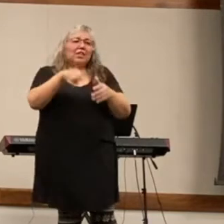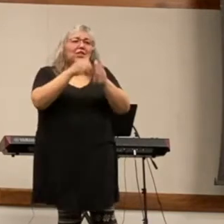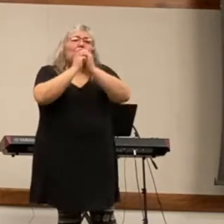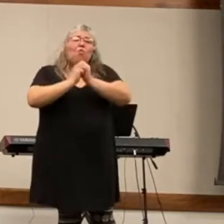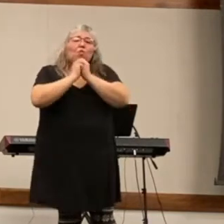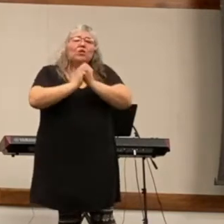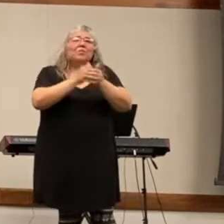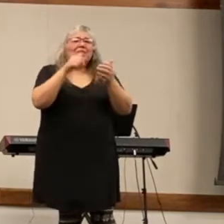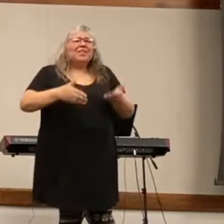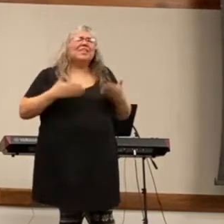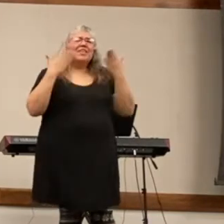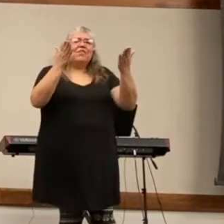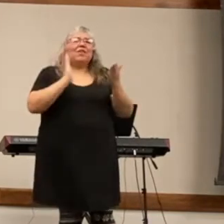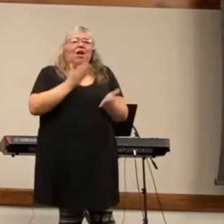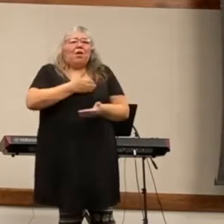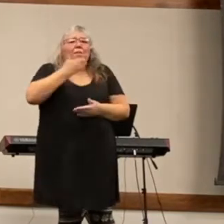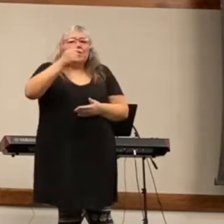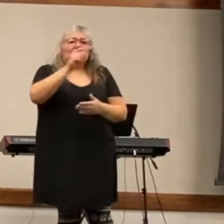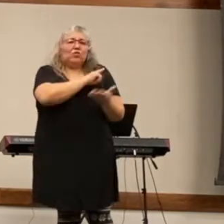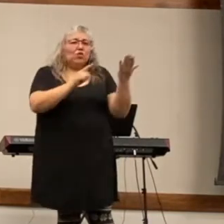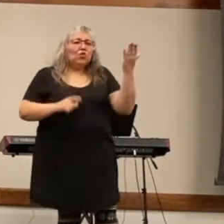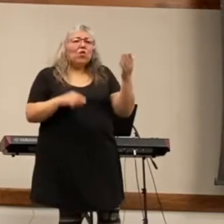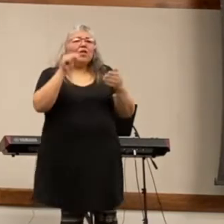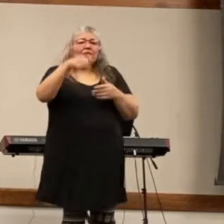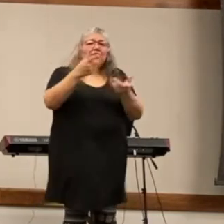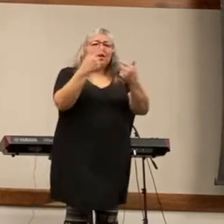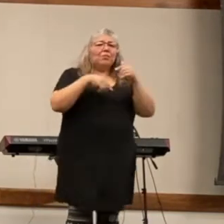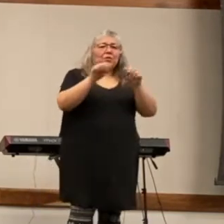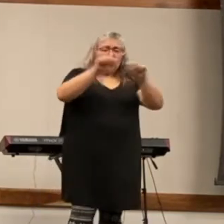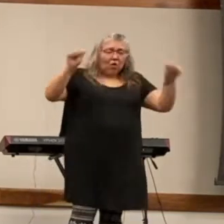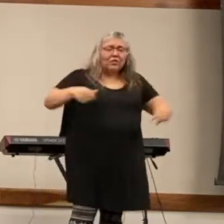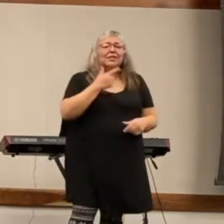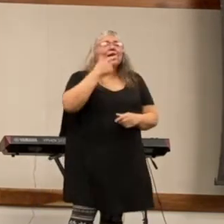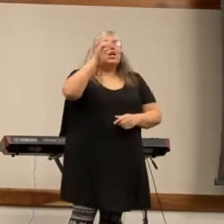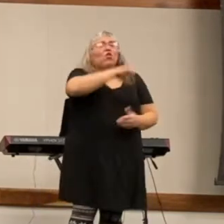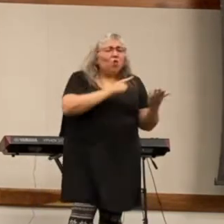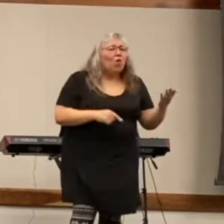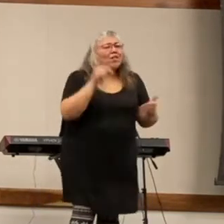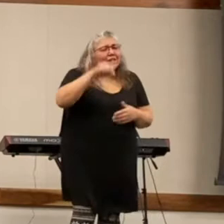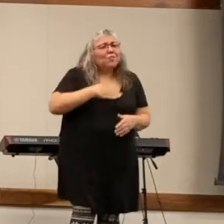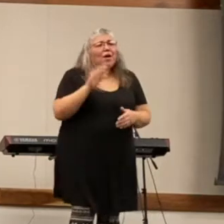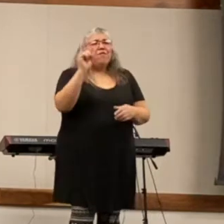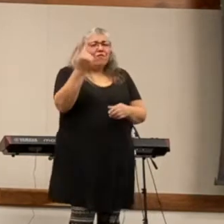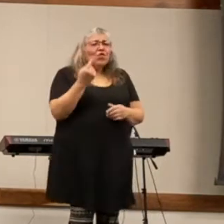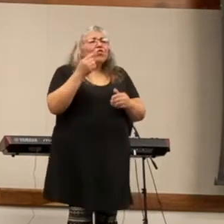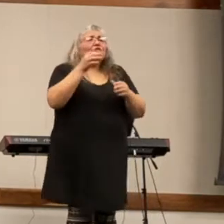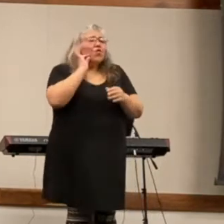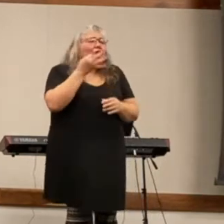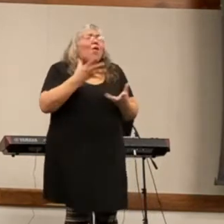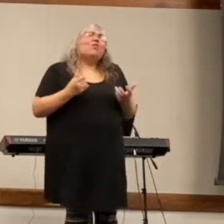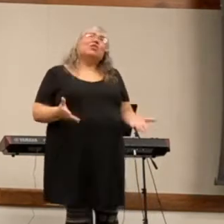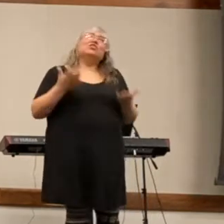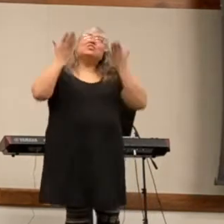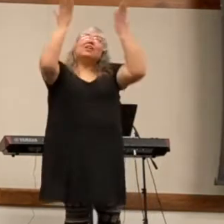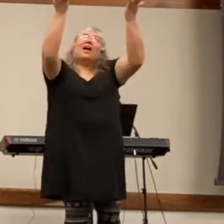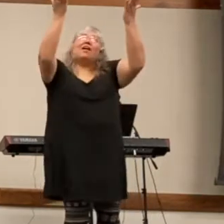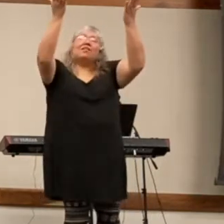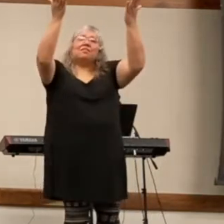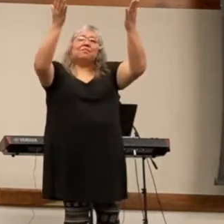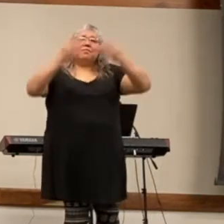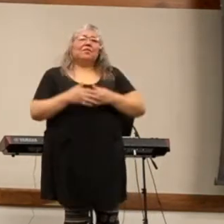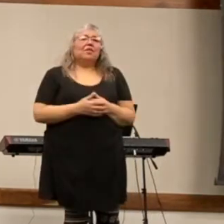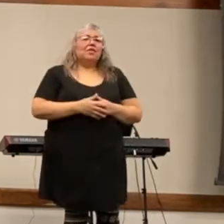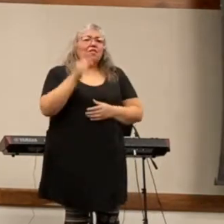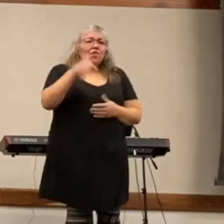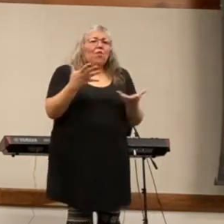worship. It's giving our very best to the Lord. It's coming to the altar saying, Lord, here's my first fruit. I want you to have this.